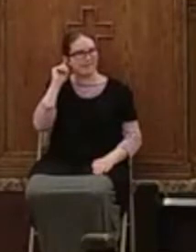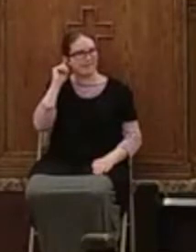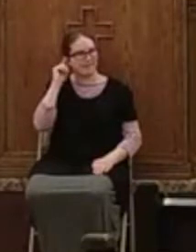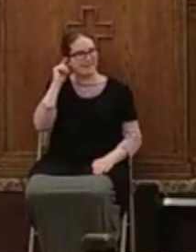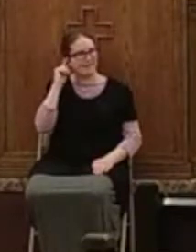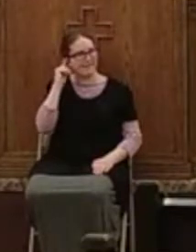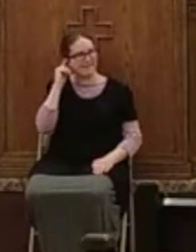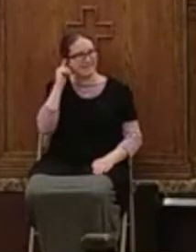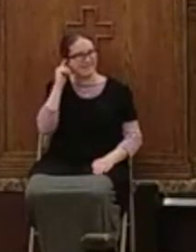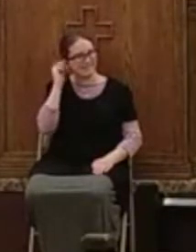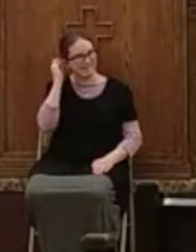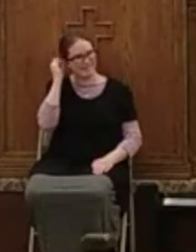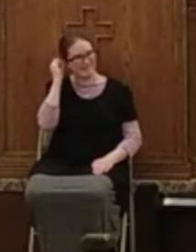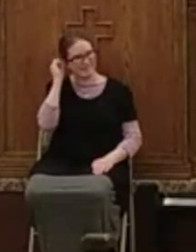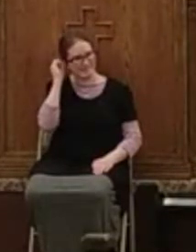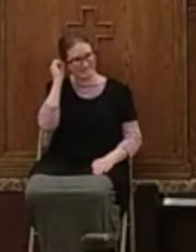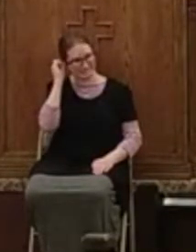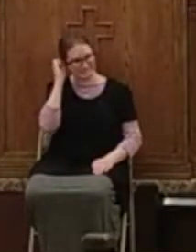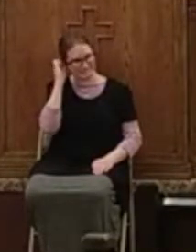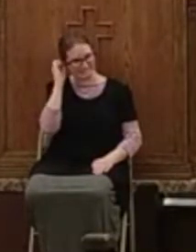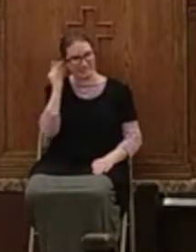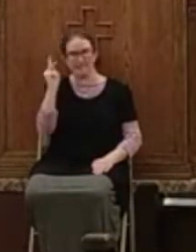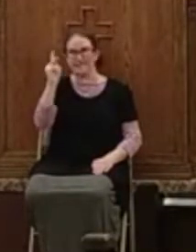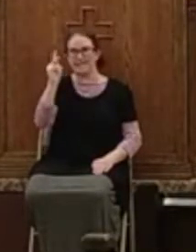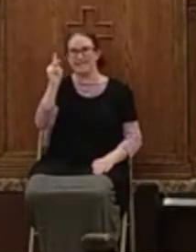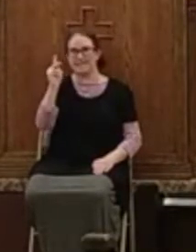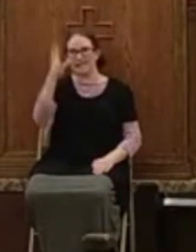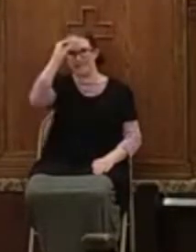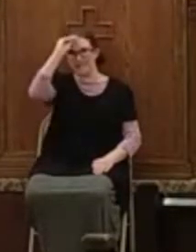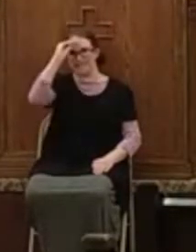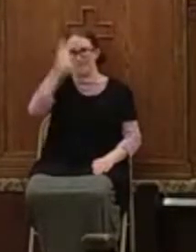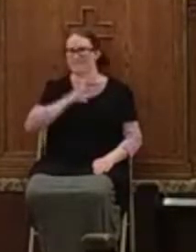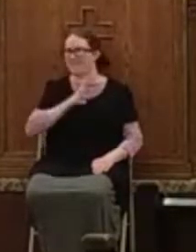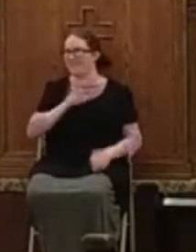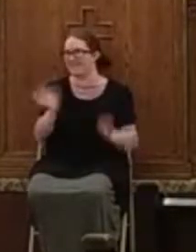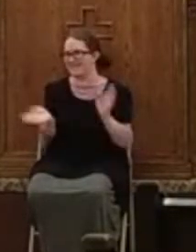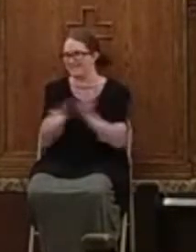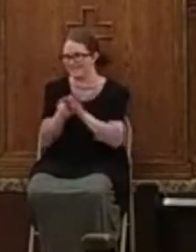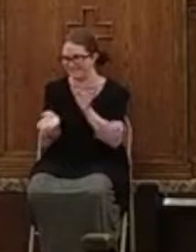red. I was K-Man.